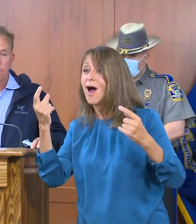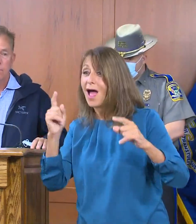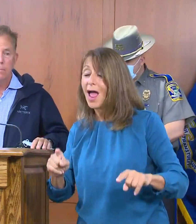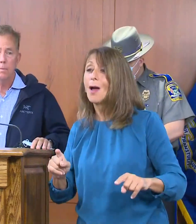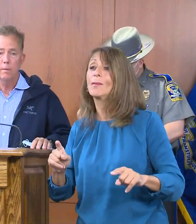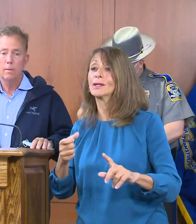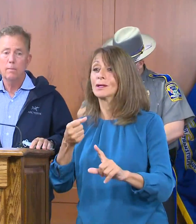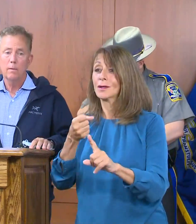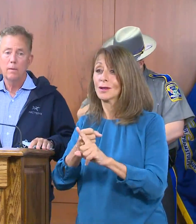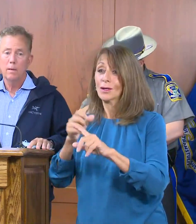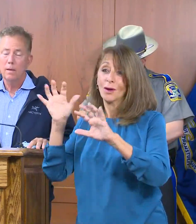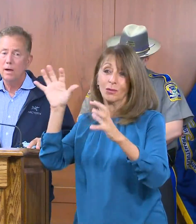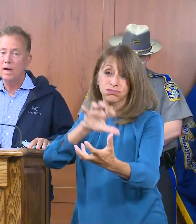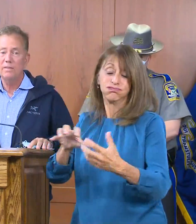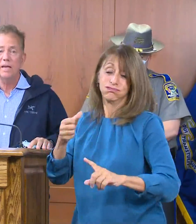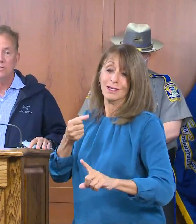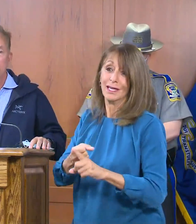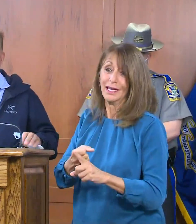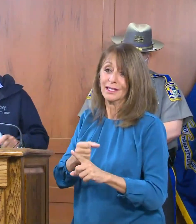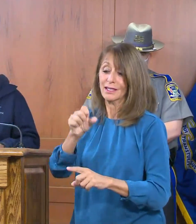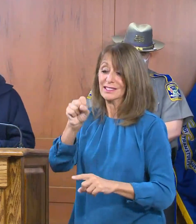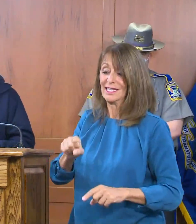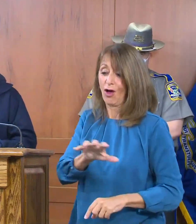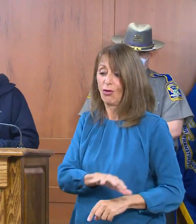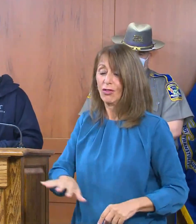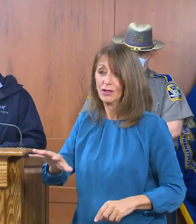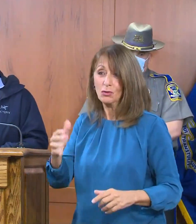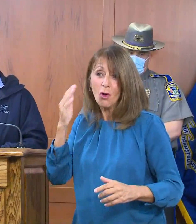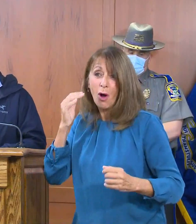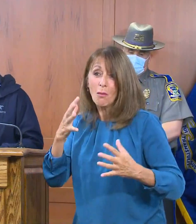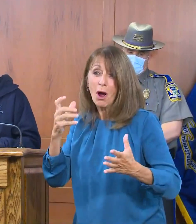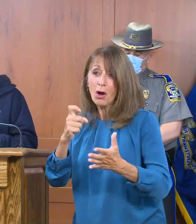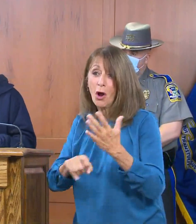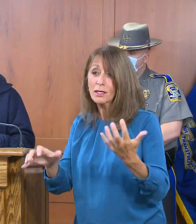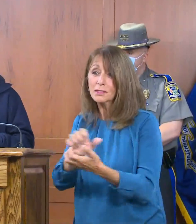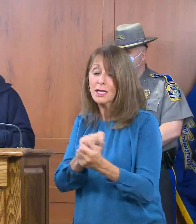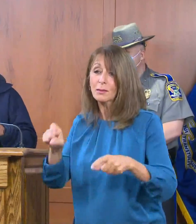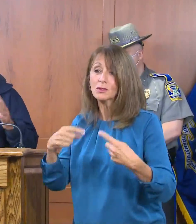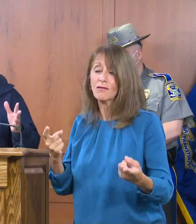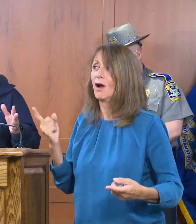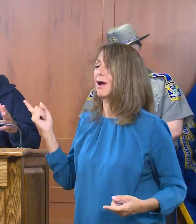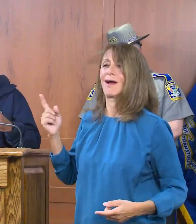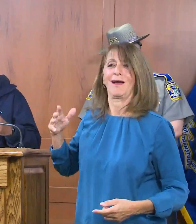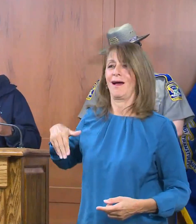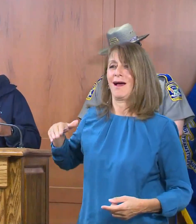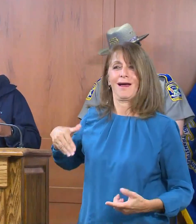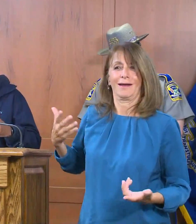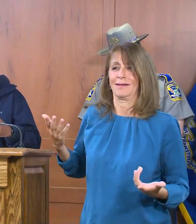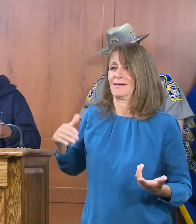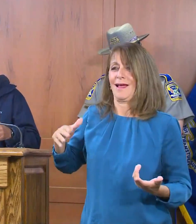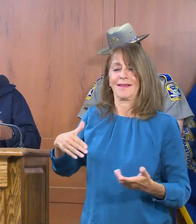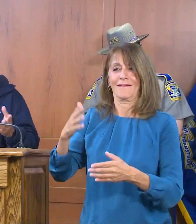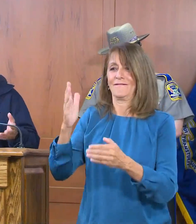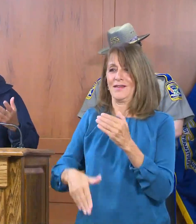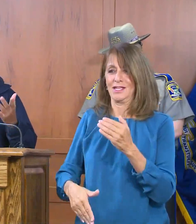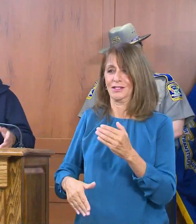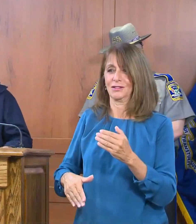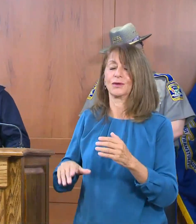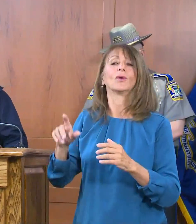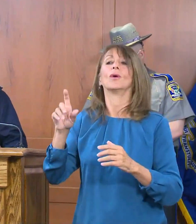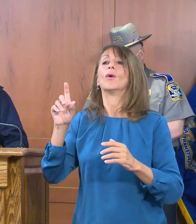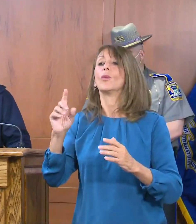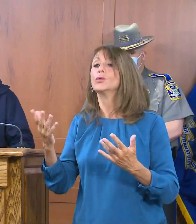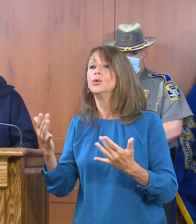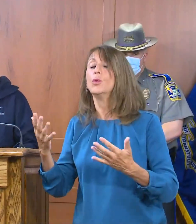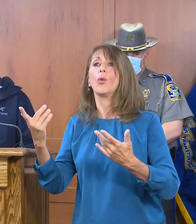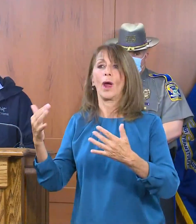where we've been hit? I think it's too early to say. As you heard Marissa say, we go out, we start doing the damage assessment as soon as